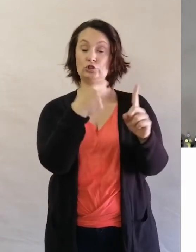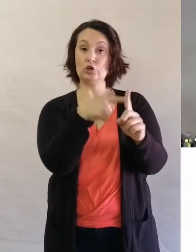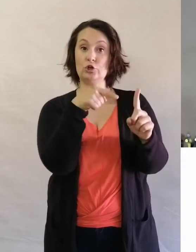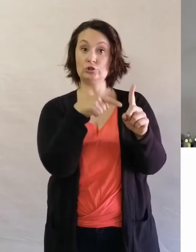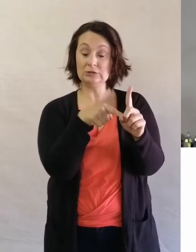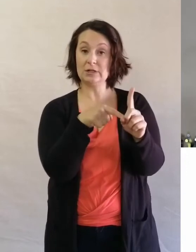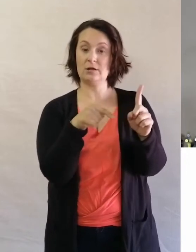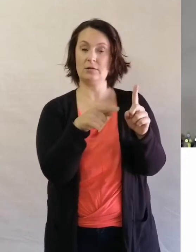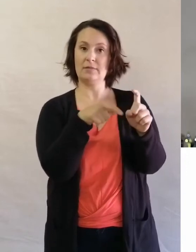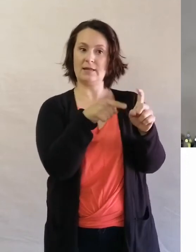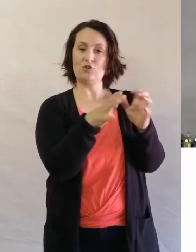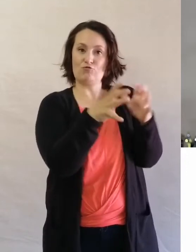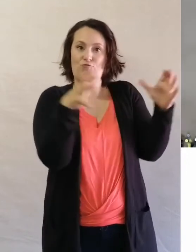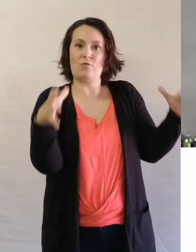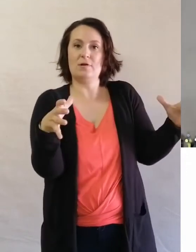we allow